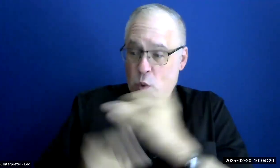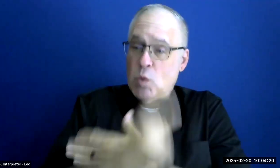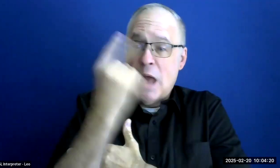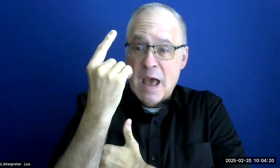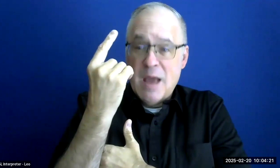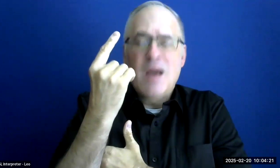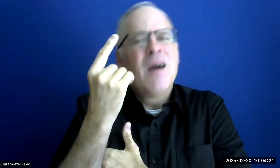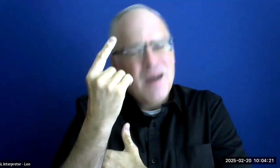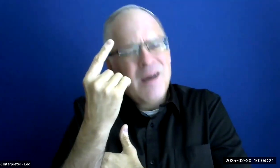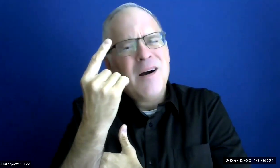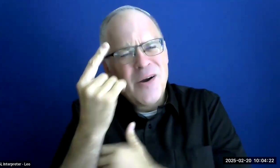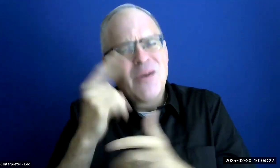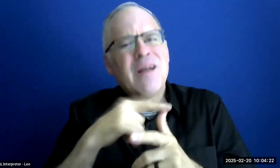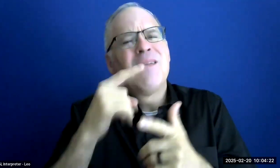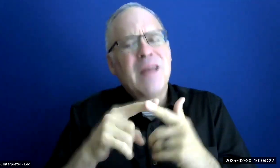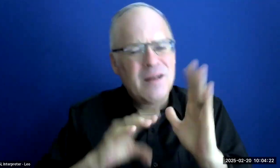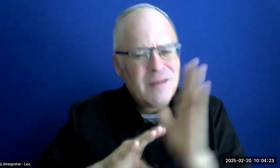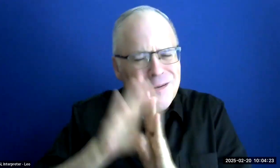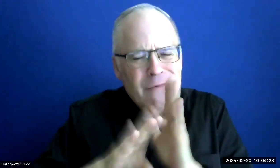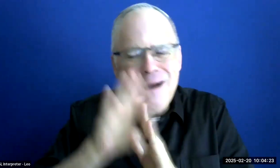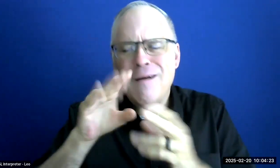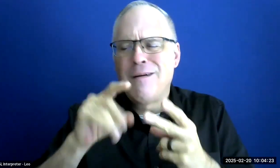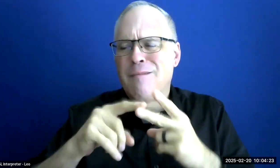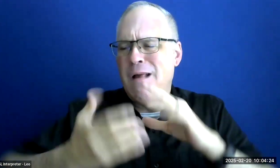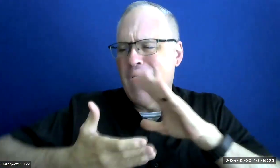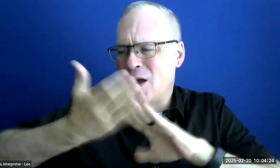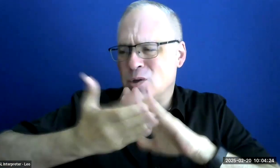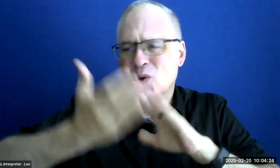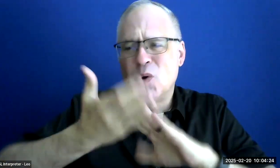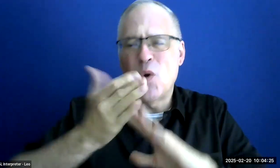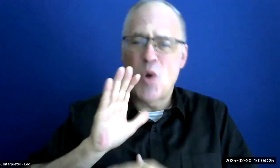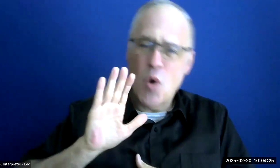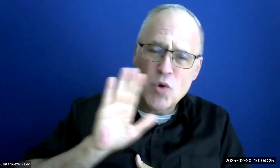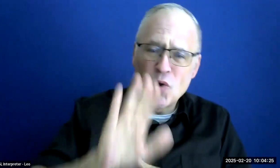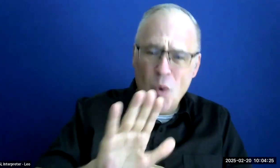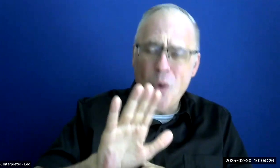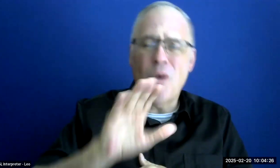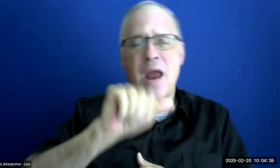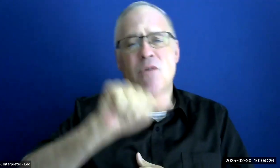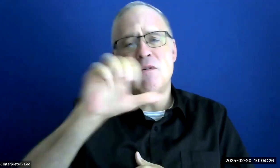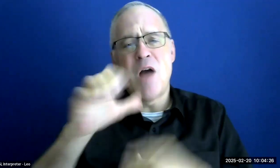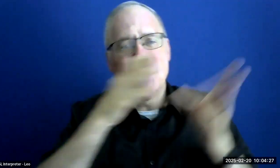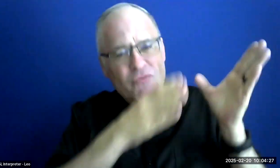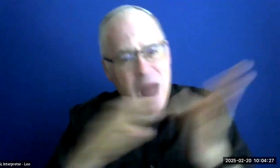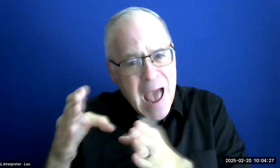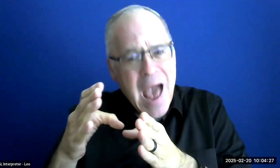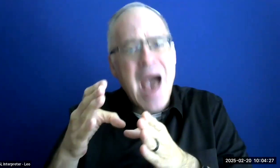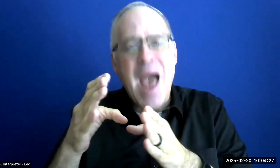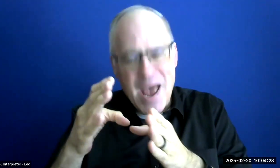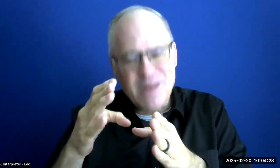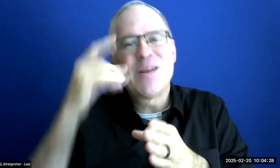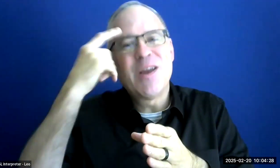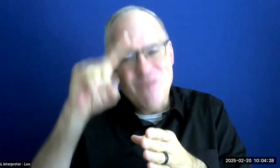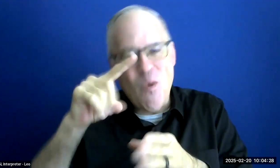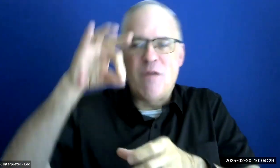develop and execute a strategy that will ensure an overwhelming vote in your